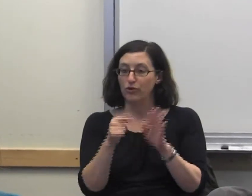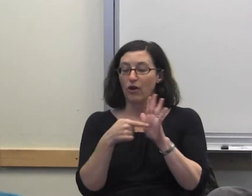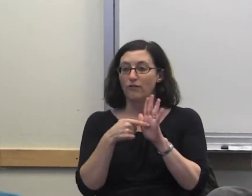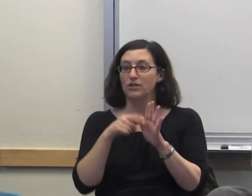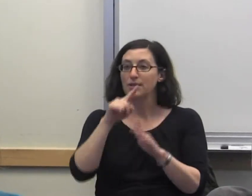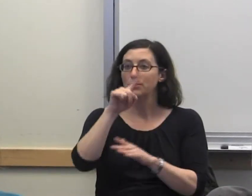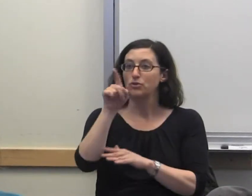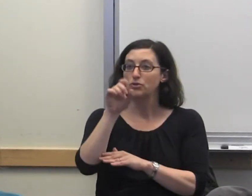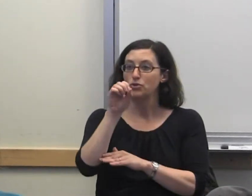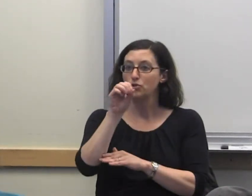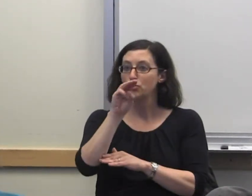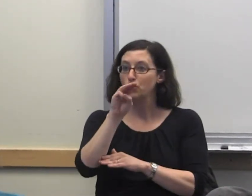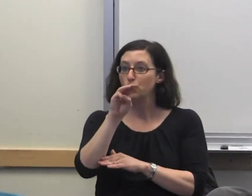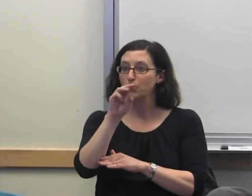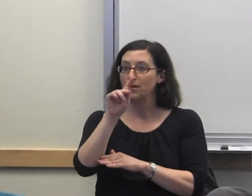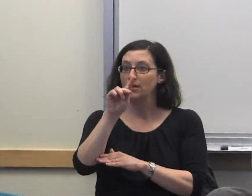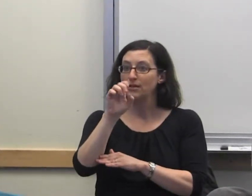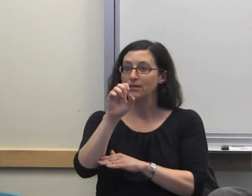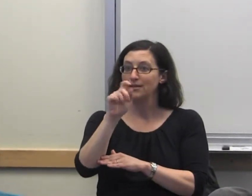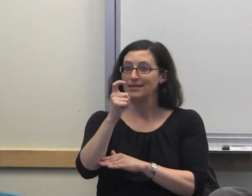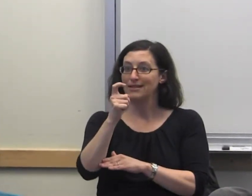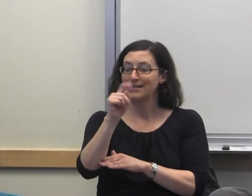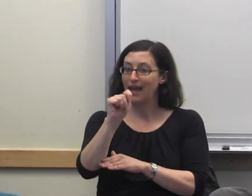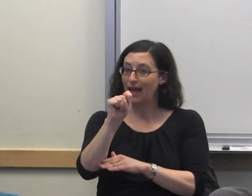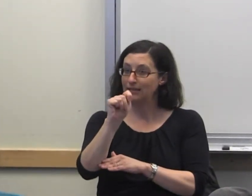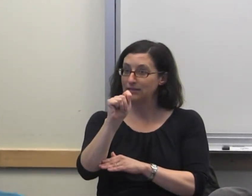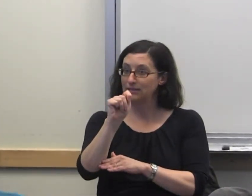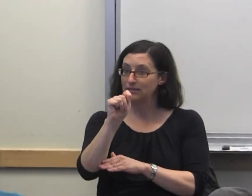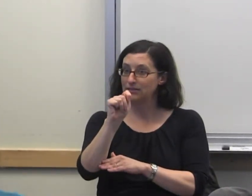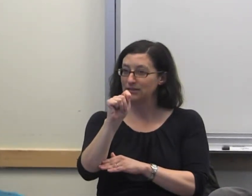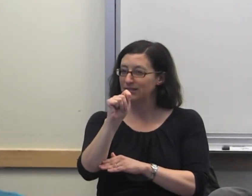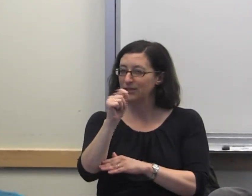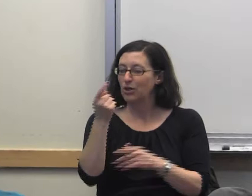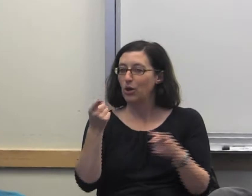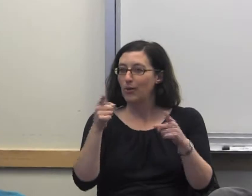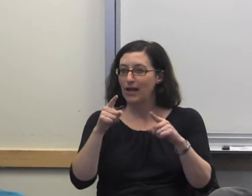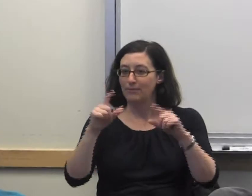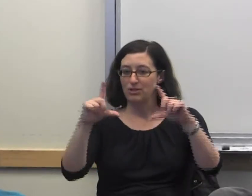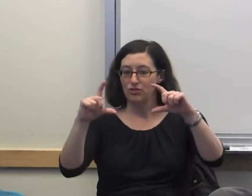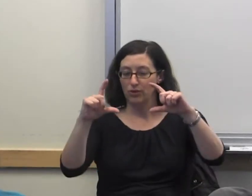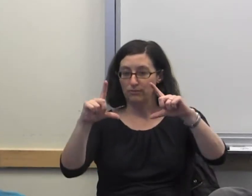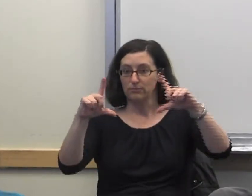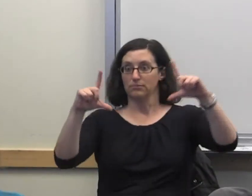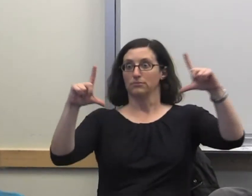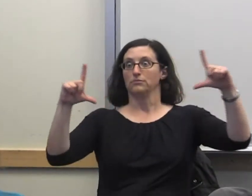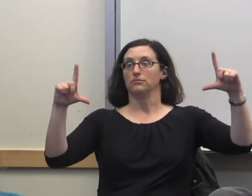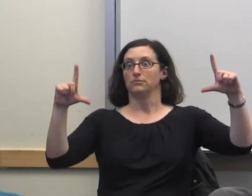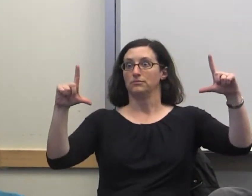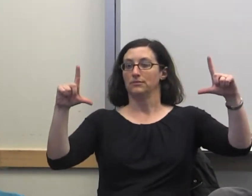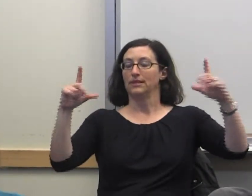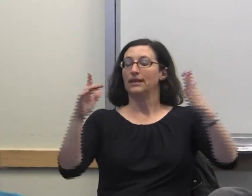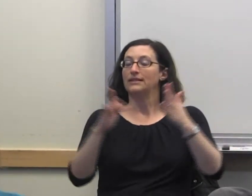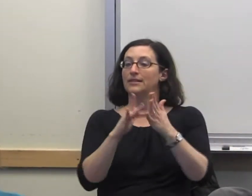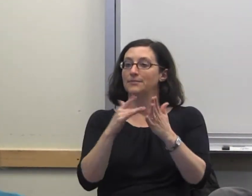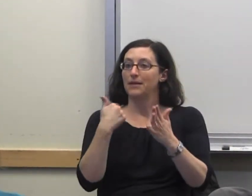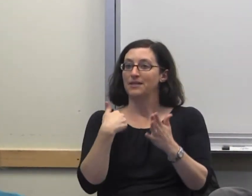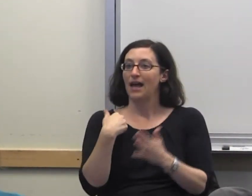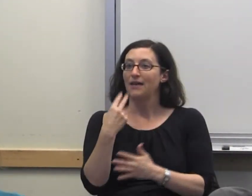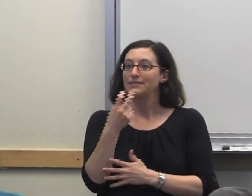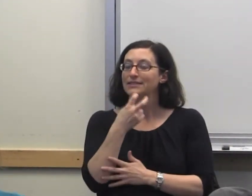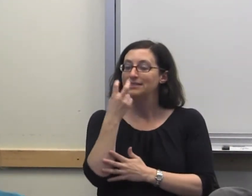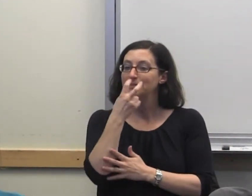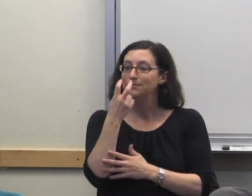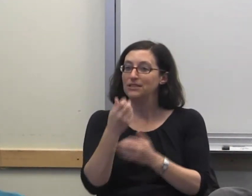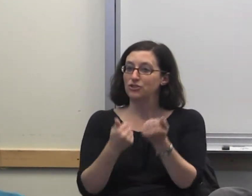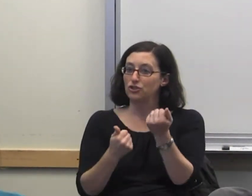Text and Magic, which magnify the screen. Sometimes they provide some speech output as well to support the user in being able